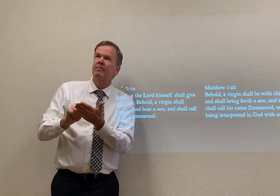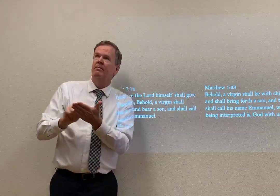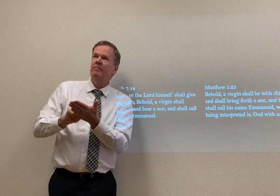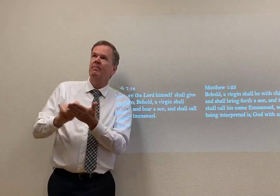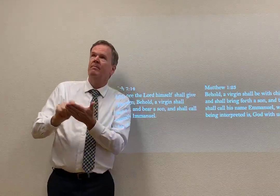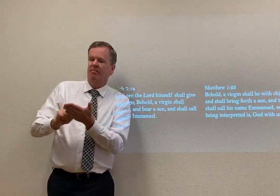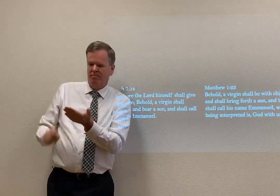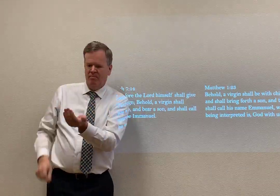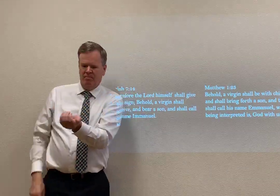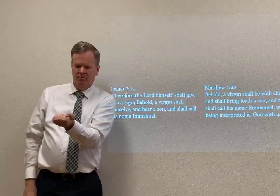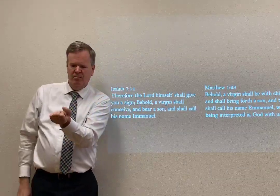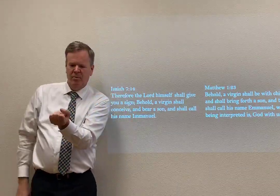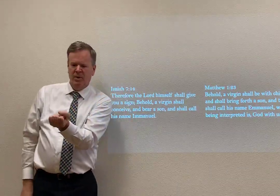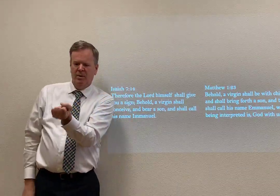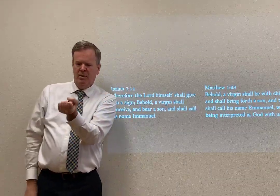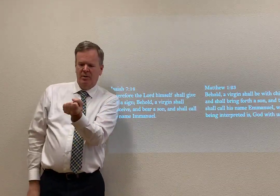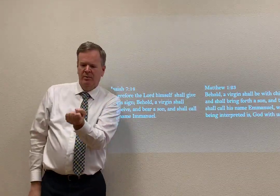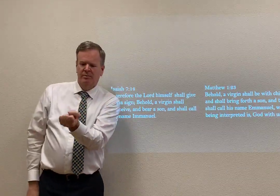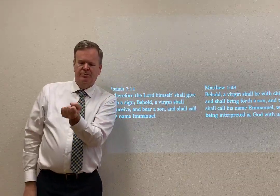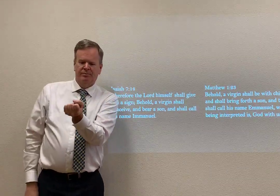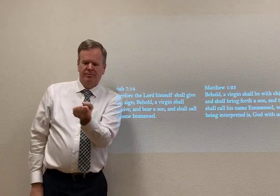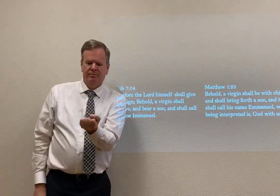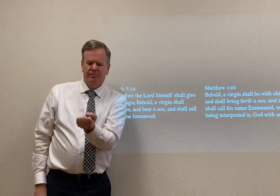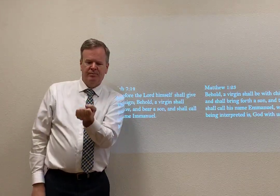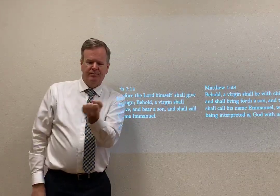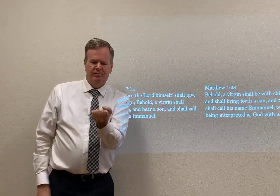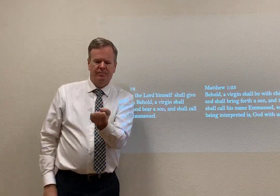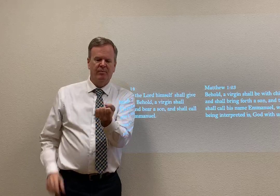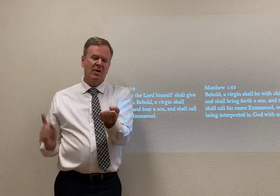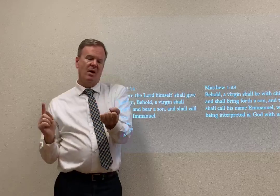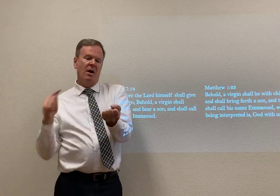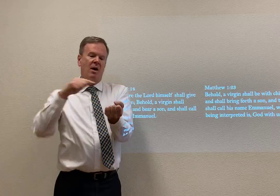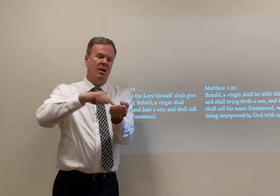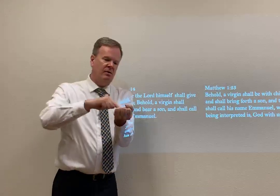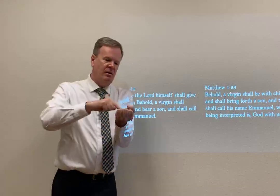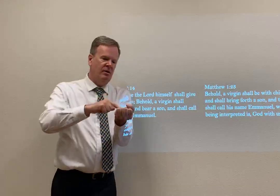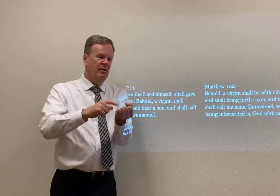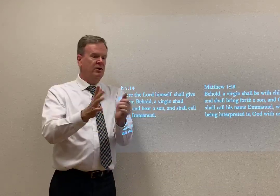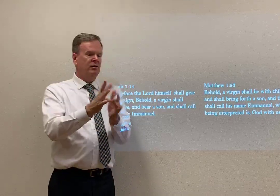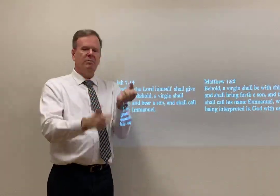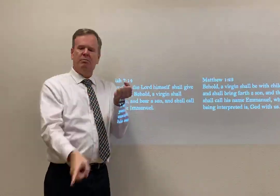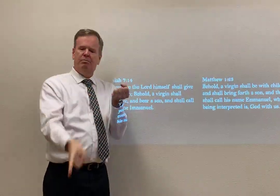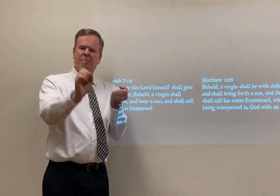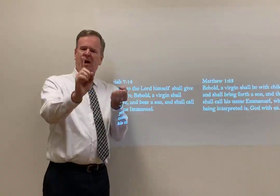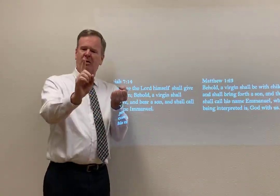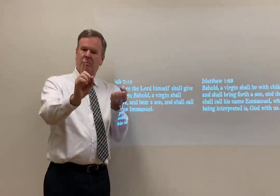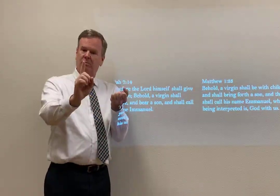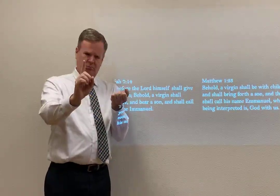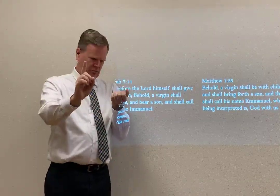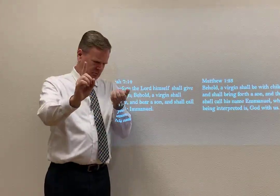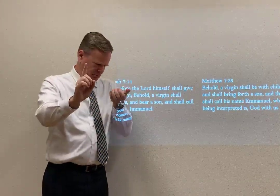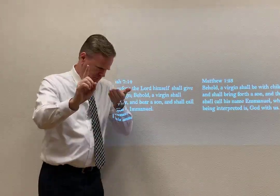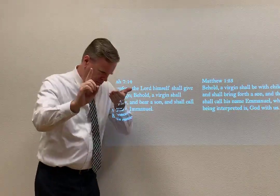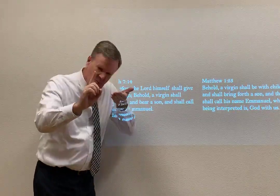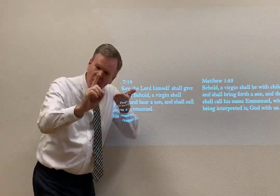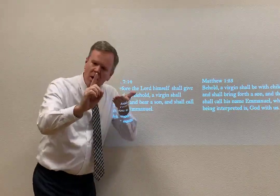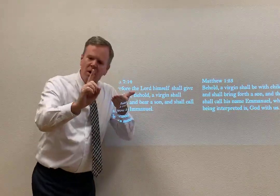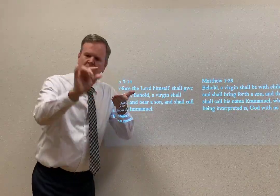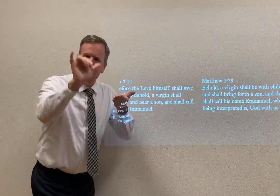So obviously in the book of Isaiah, you have the prophet writing these things that are to come. And those things are held on to until the fulfillment of those prophecies